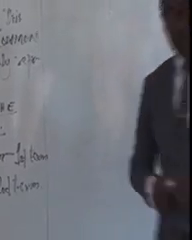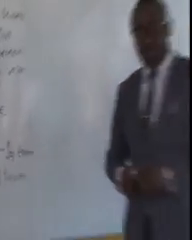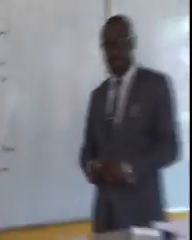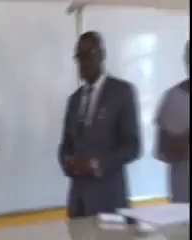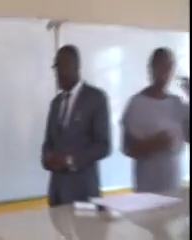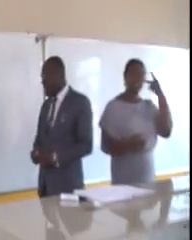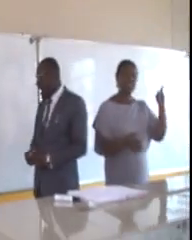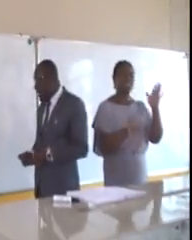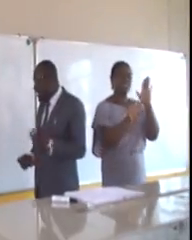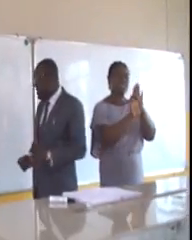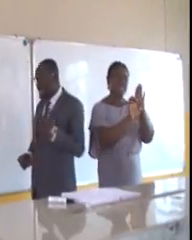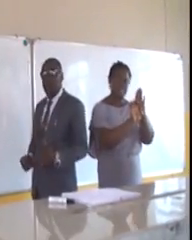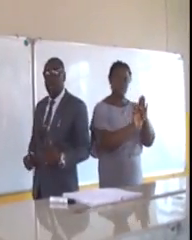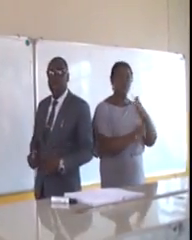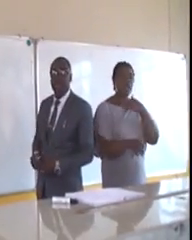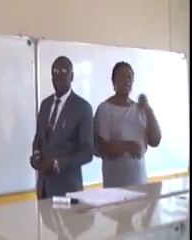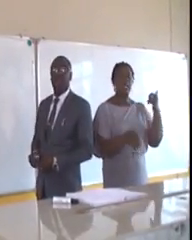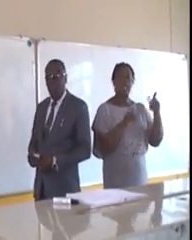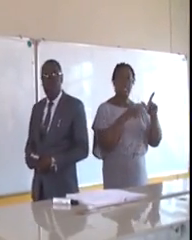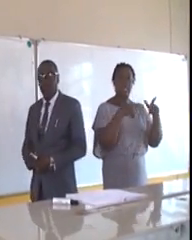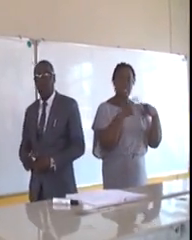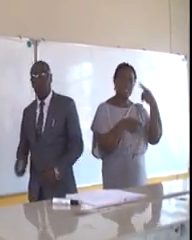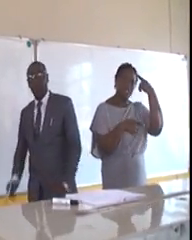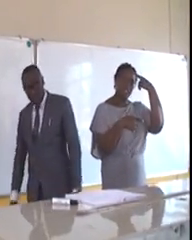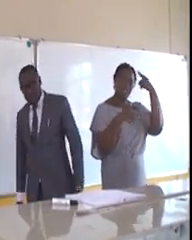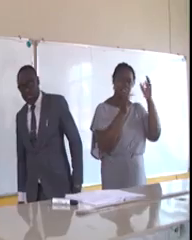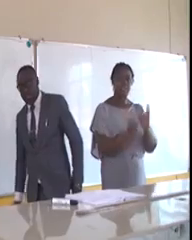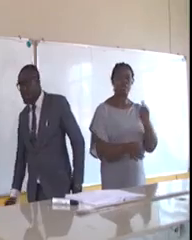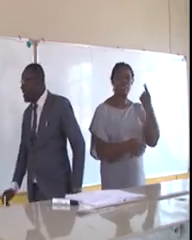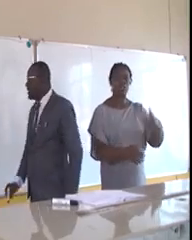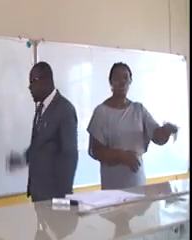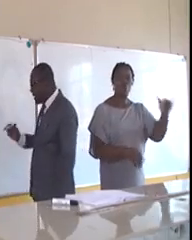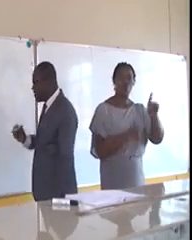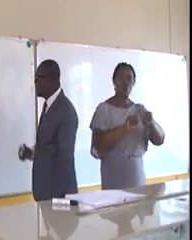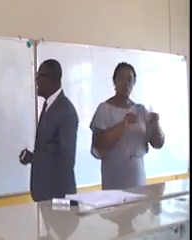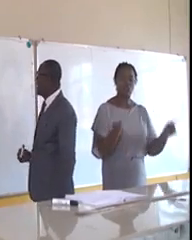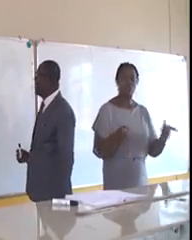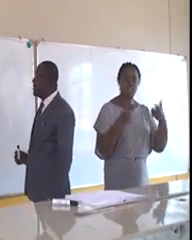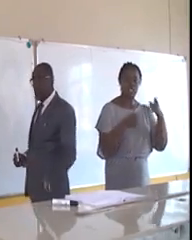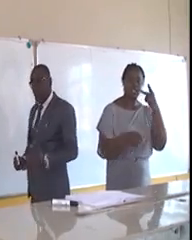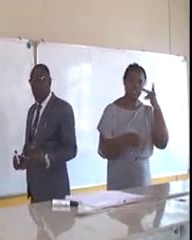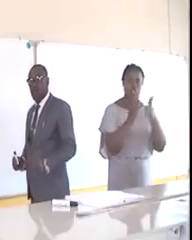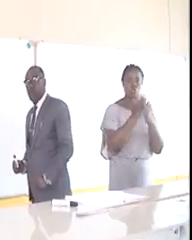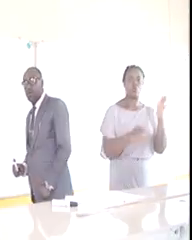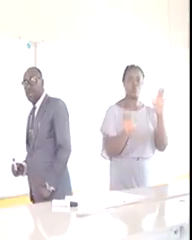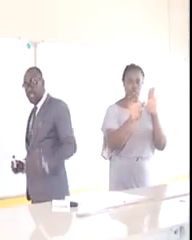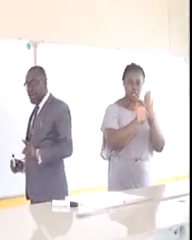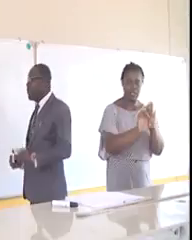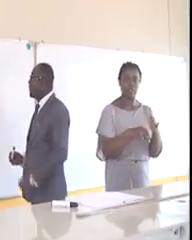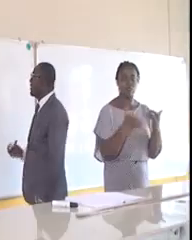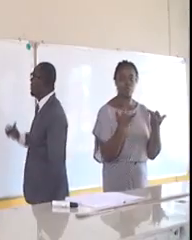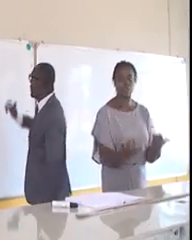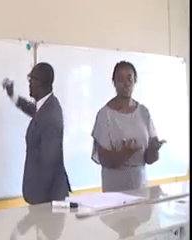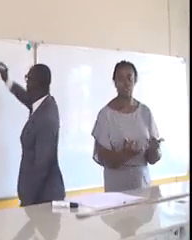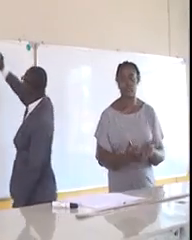a sequence and then determine the common difference. So let's consider two